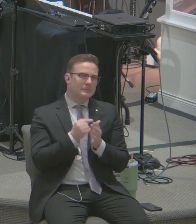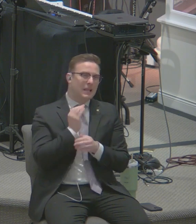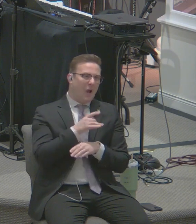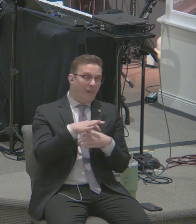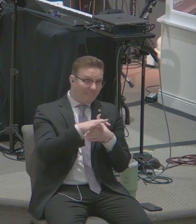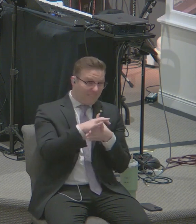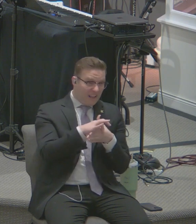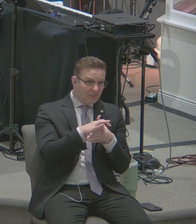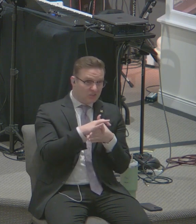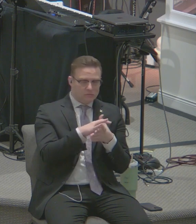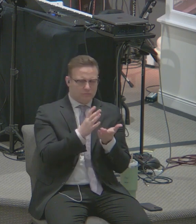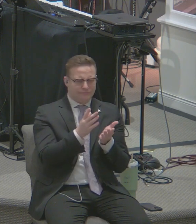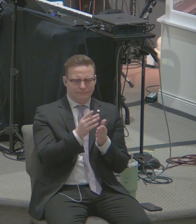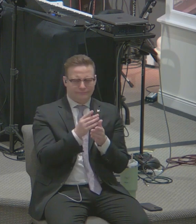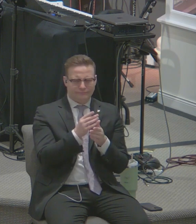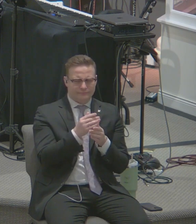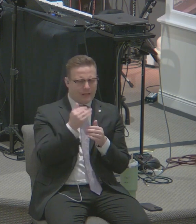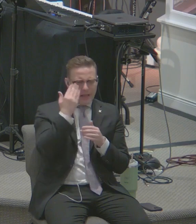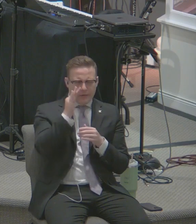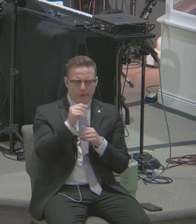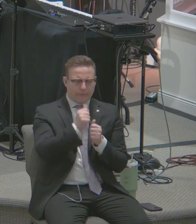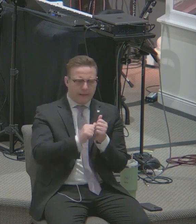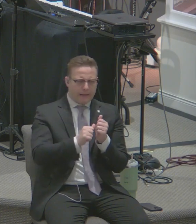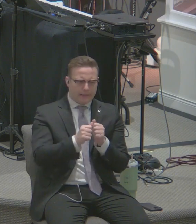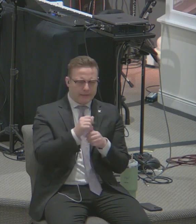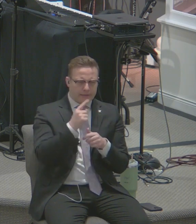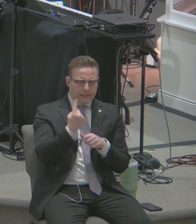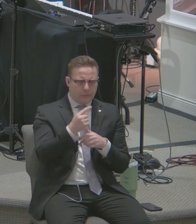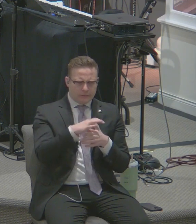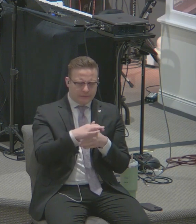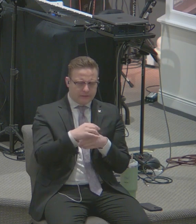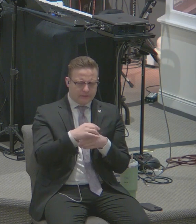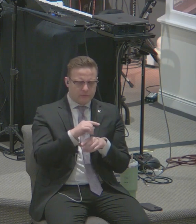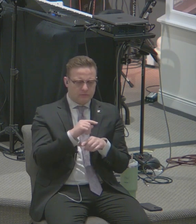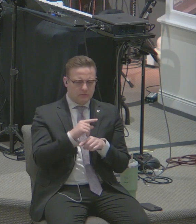our flesh, actually, I don't know of any flesh that particularly likes